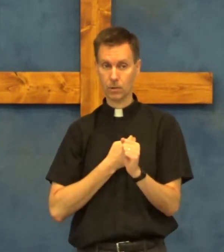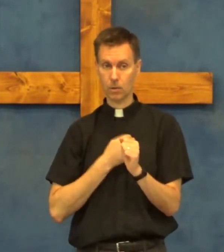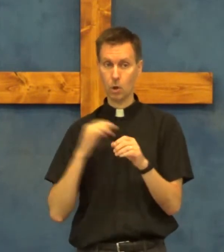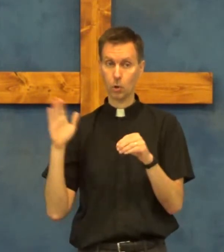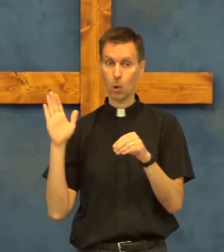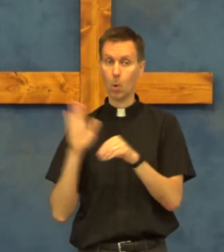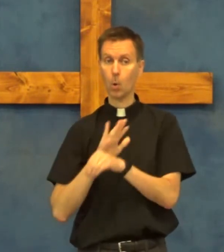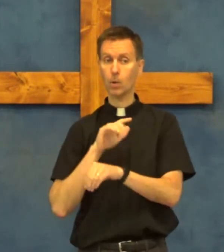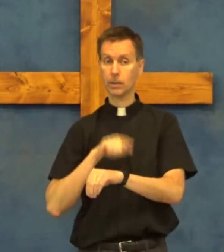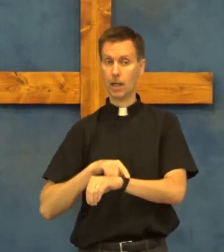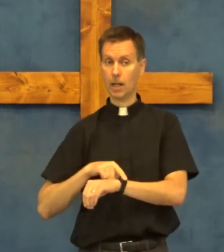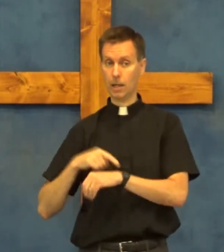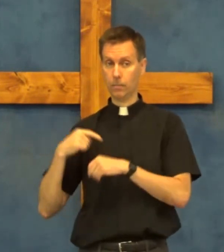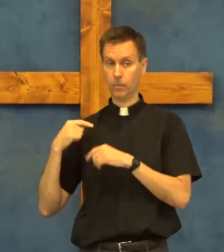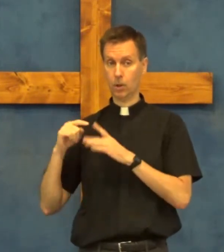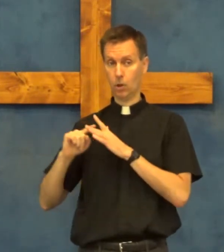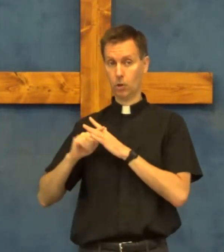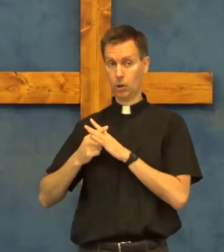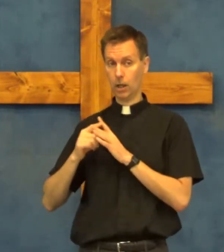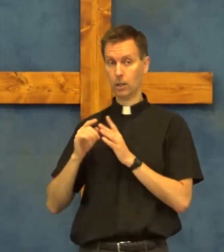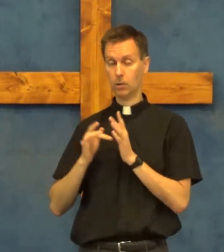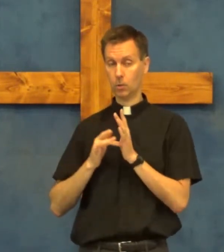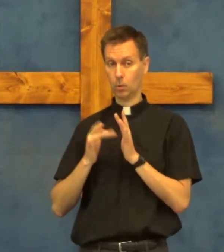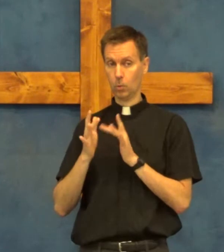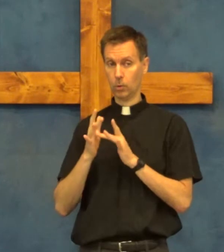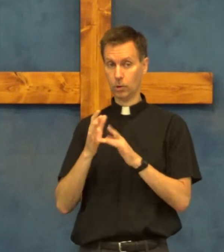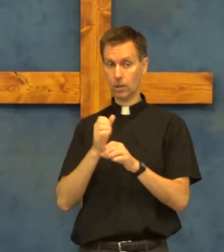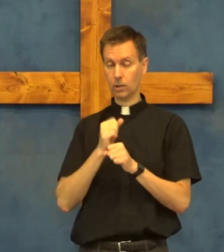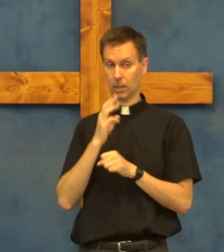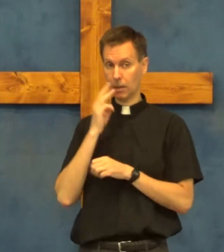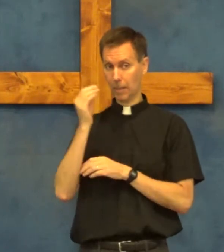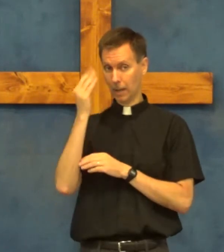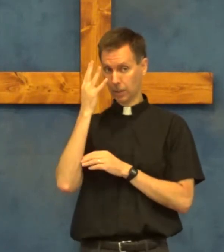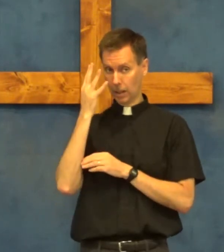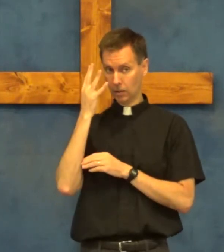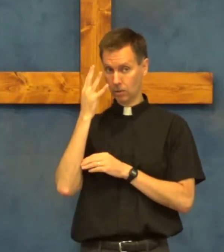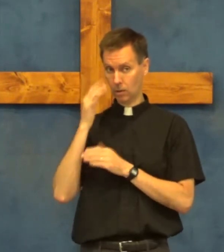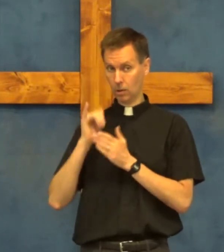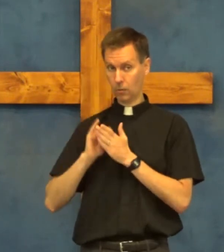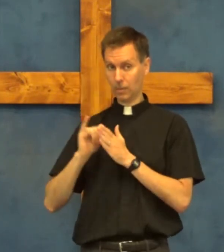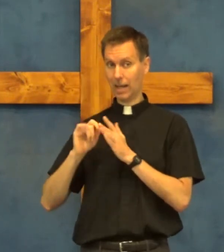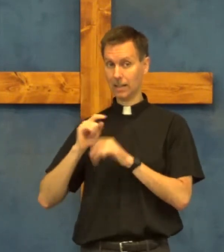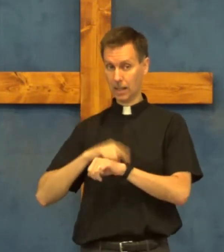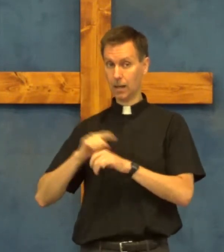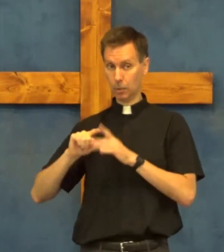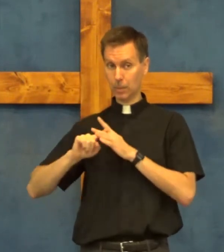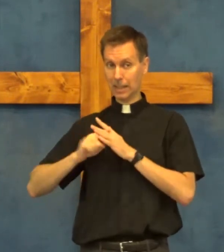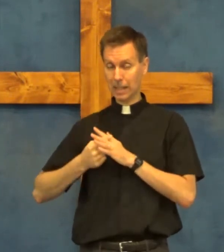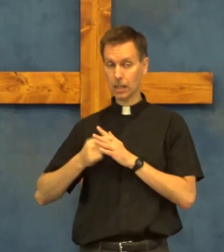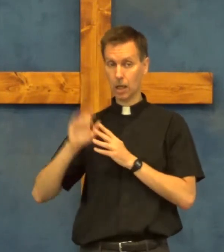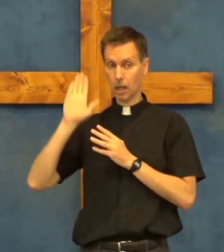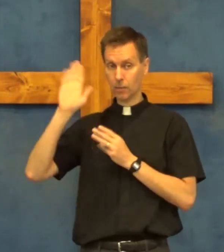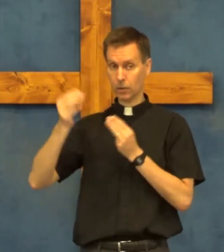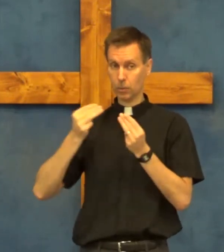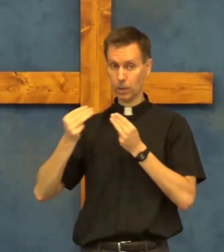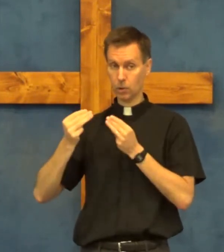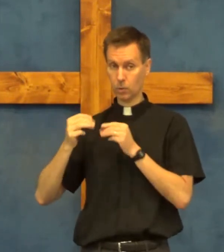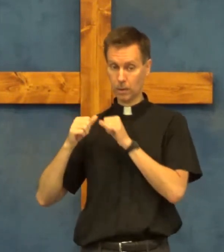the whole time of starting with jesus getting baptized from that time the beginning of his ministry